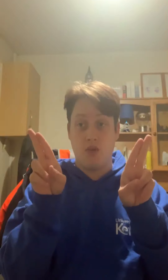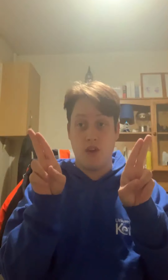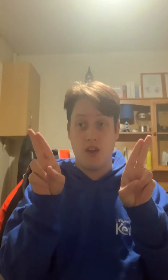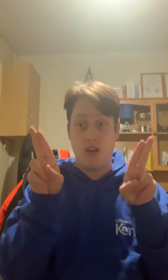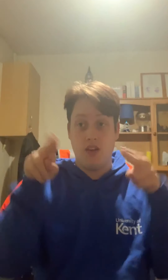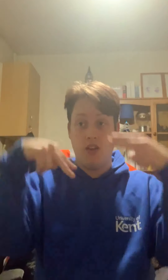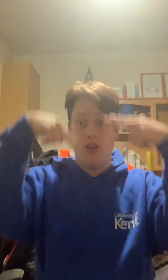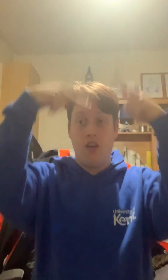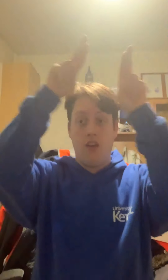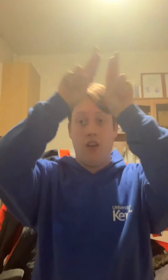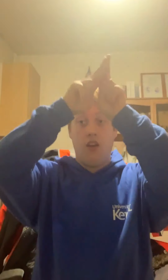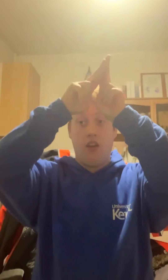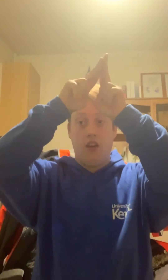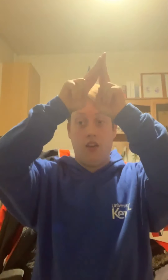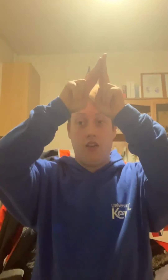finger.